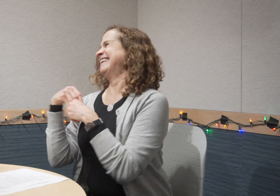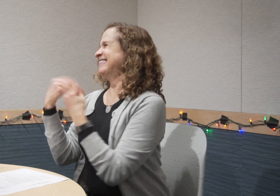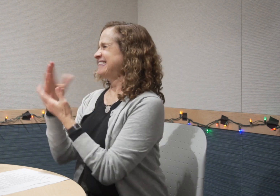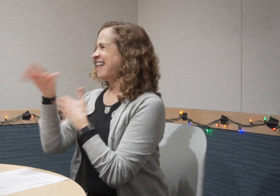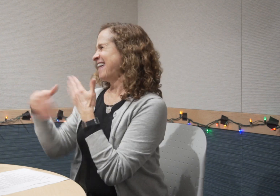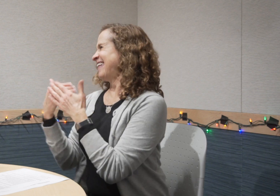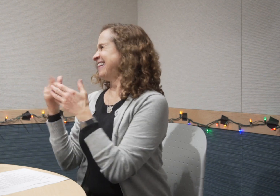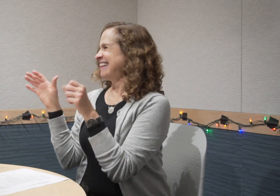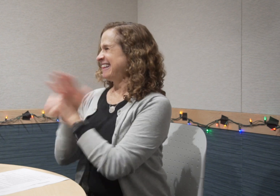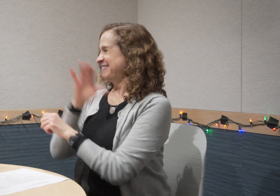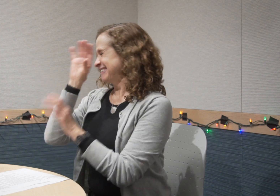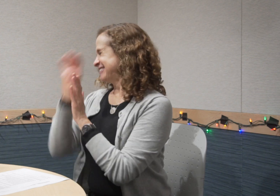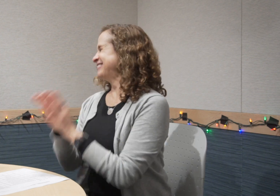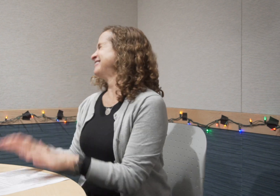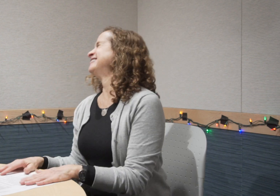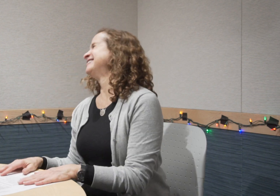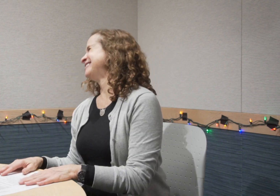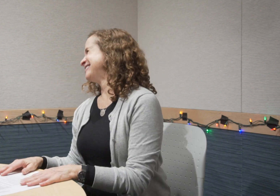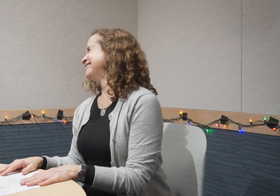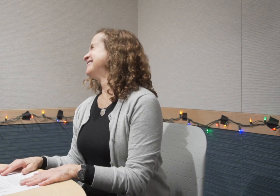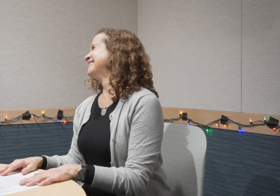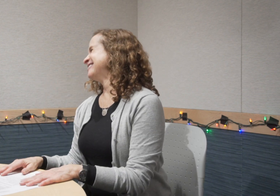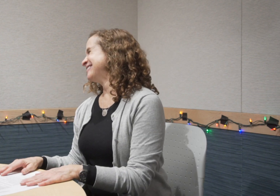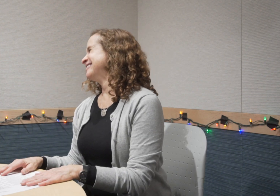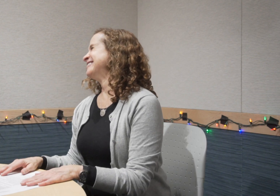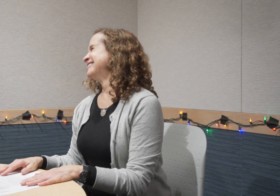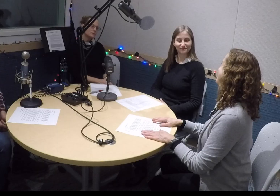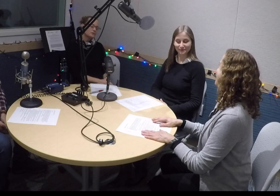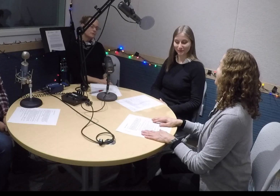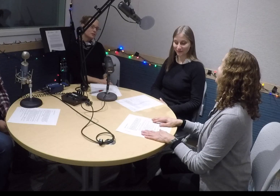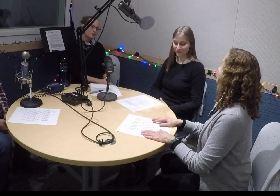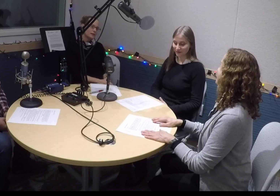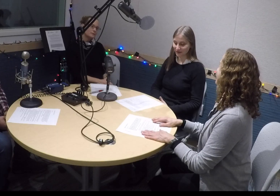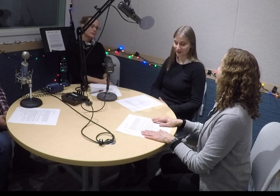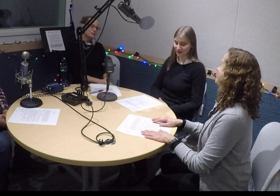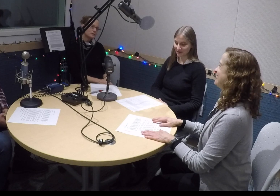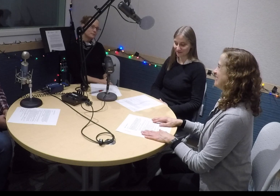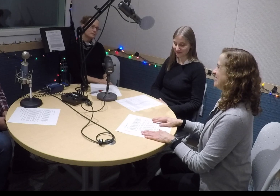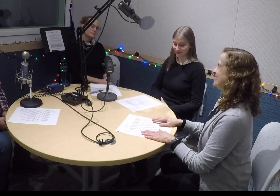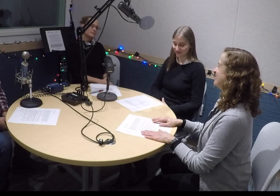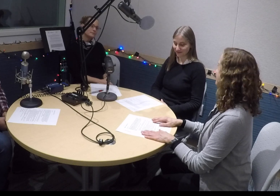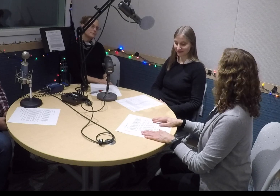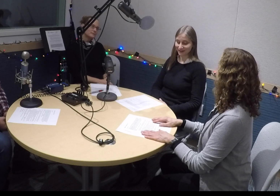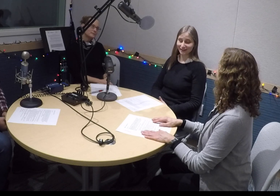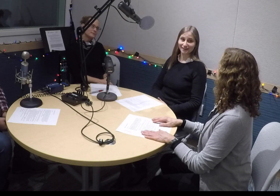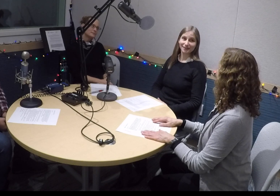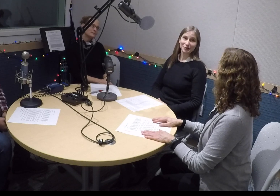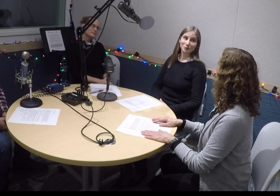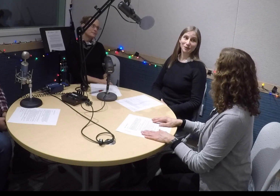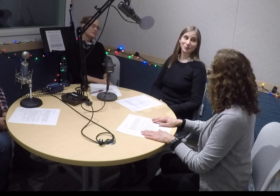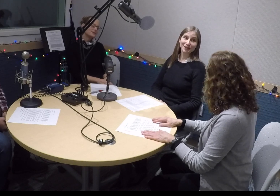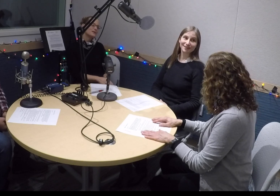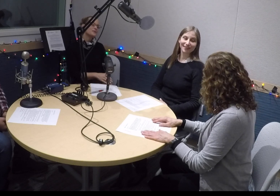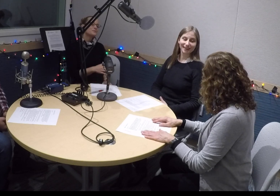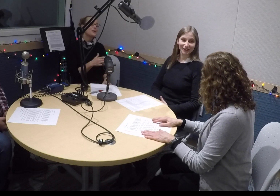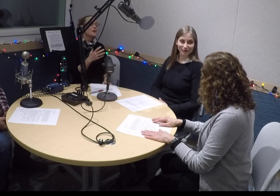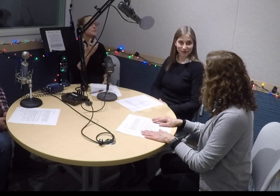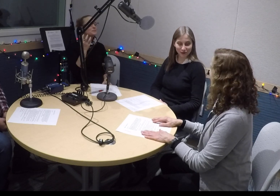are such an incorporated part of it to give the full picture. It's a rich language. Great. Well, Brenda, thank you so much